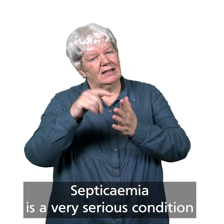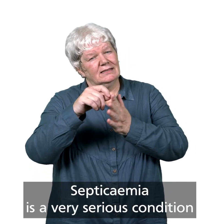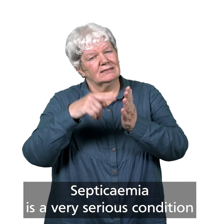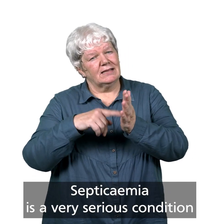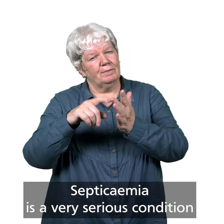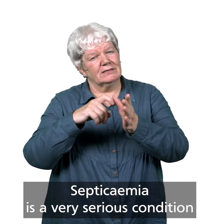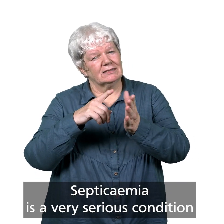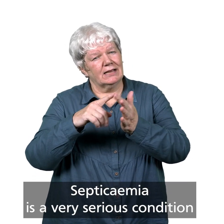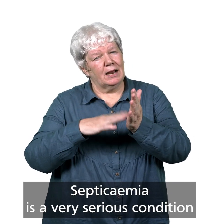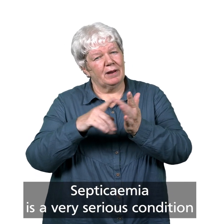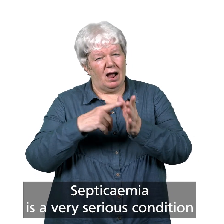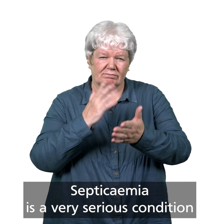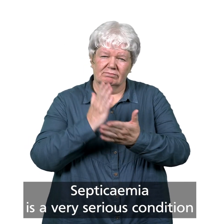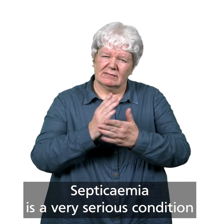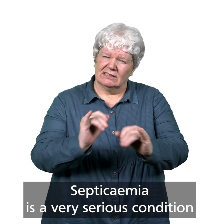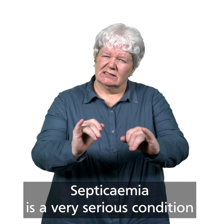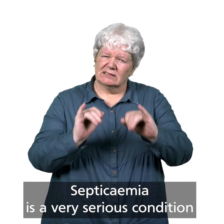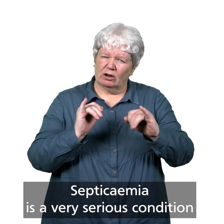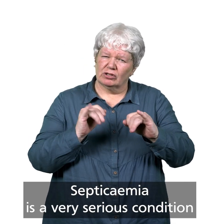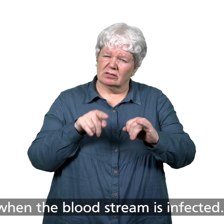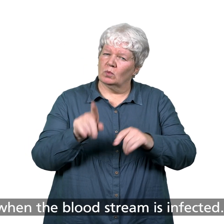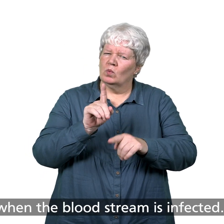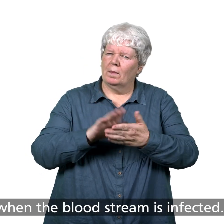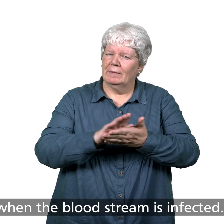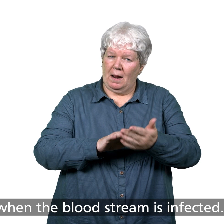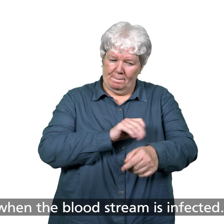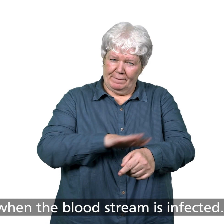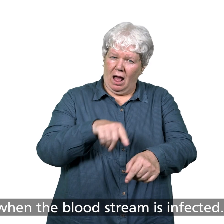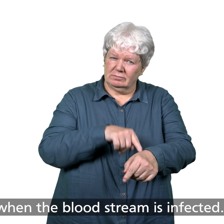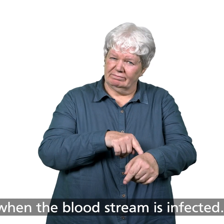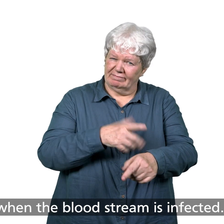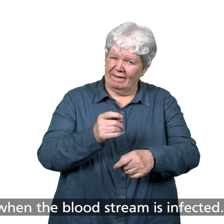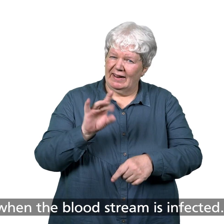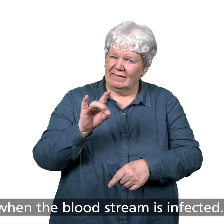Septicemia is a very serious condition when the bloodstream is infected.